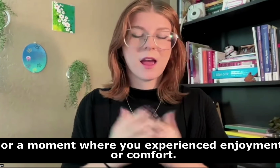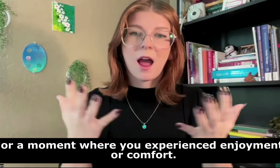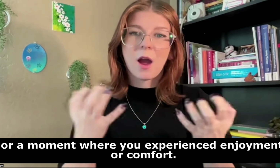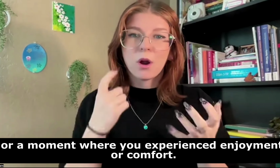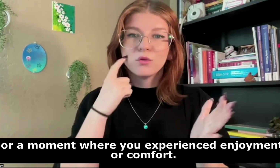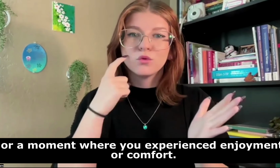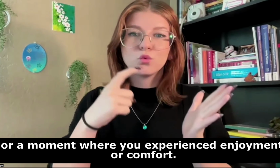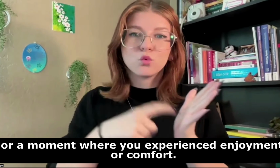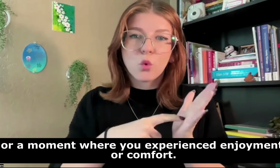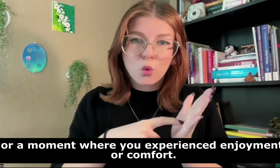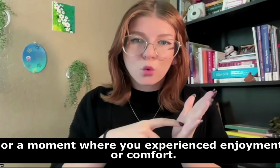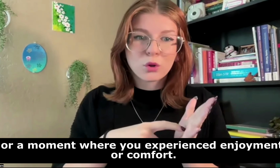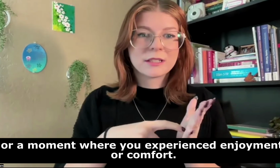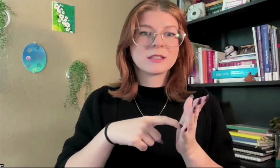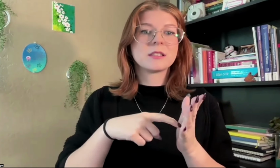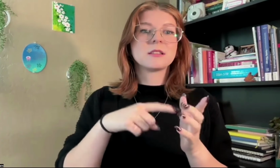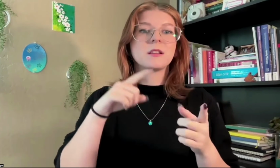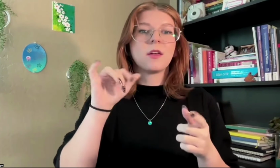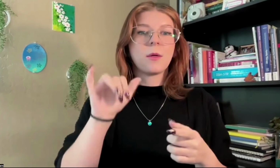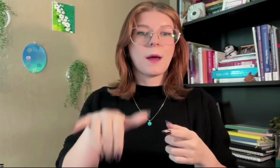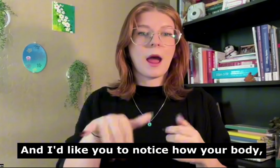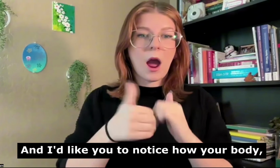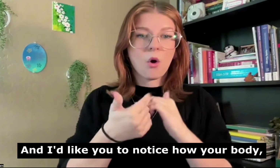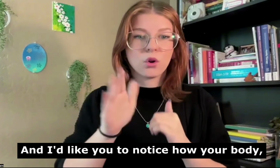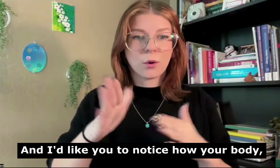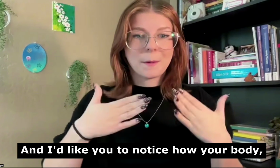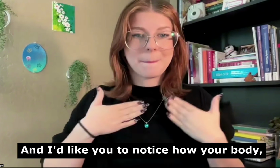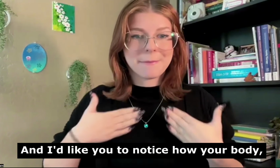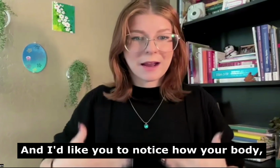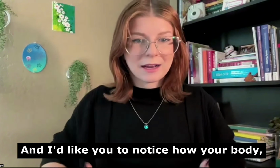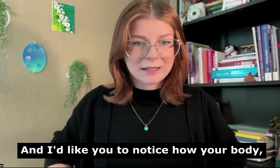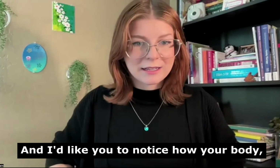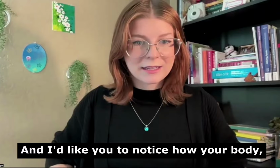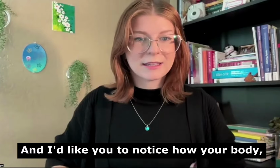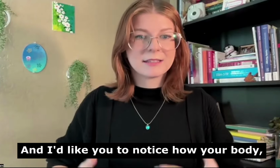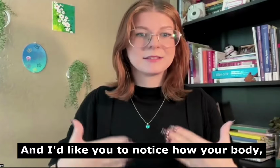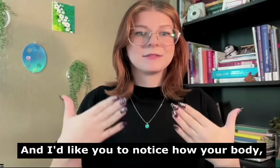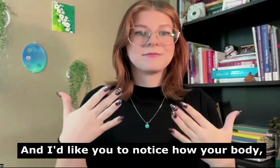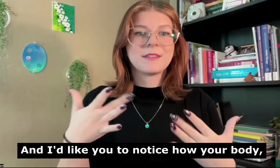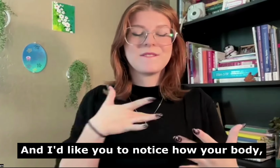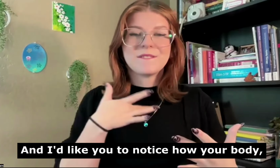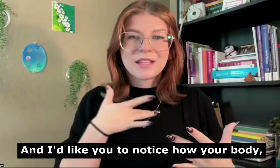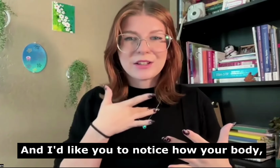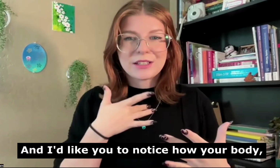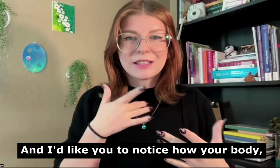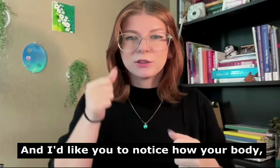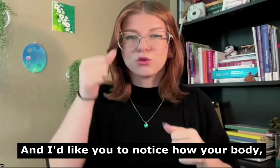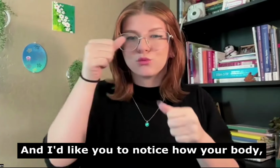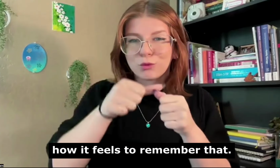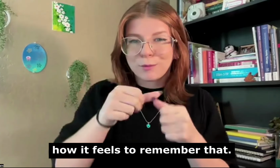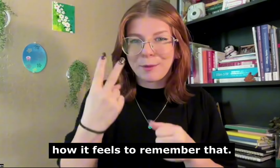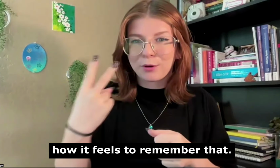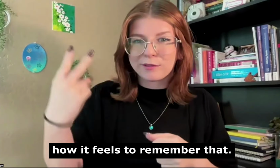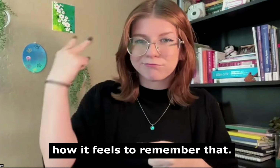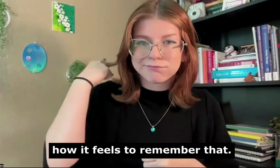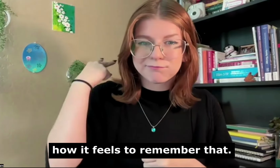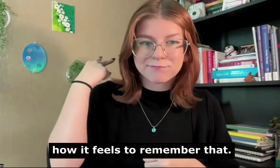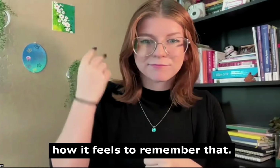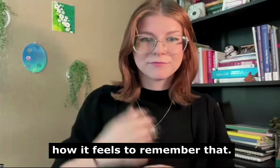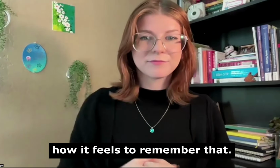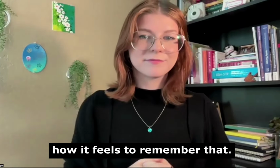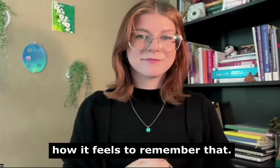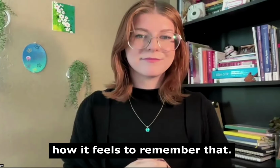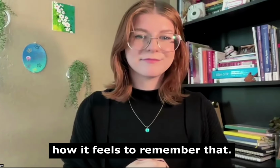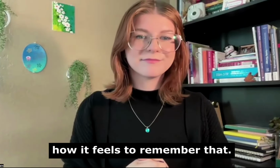experienced enjoyment or comfort. And I'd like you to notice how your body, how it